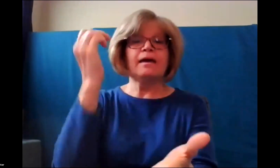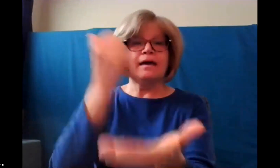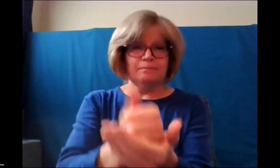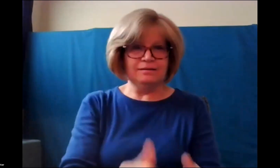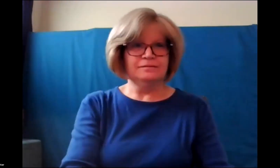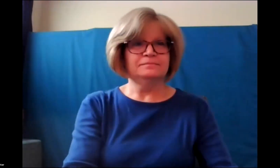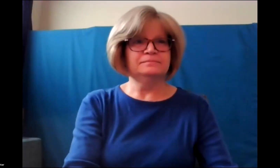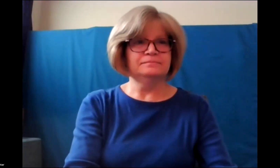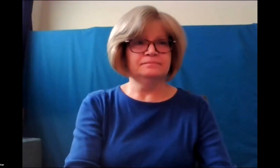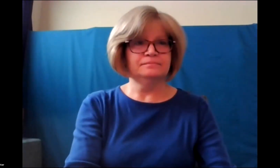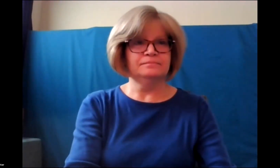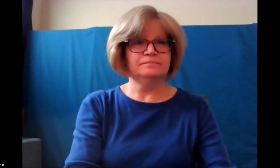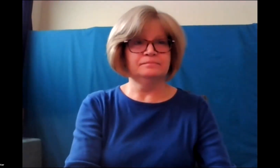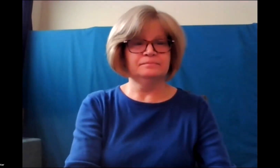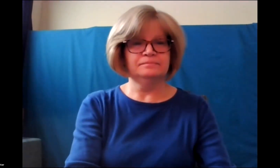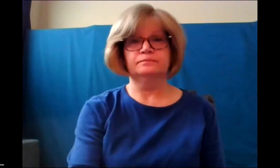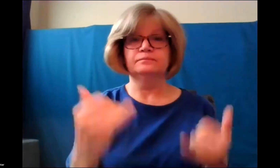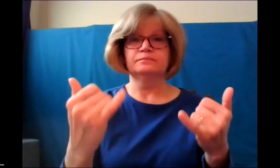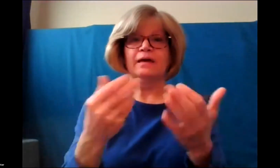Amen. Please be seated.